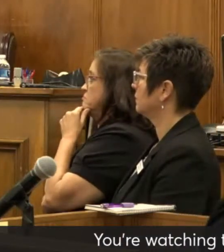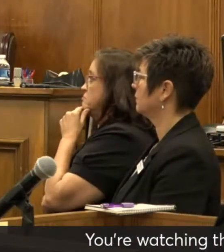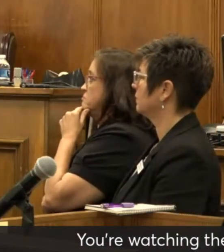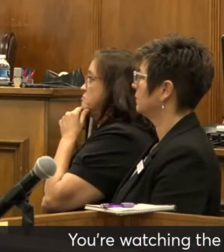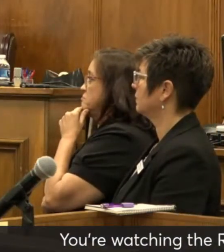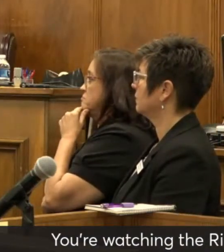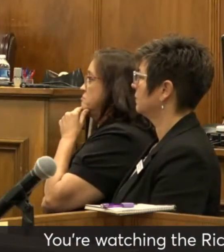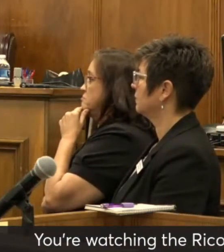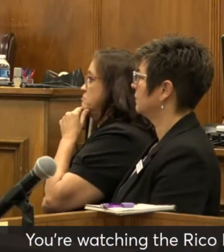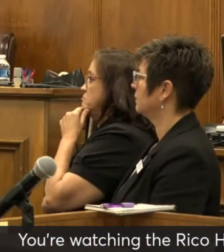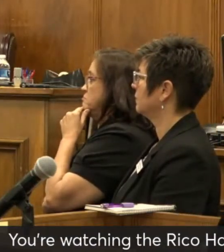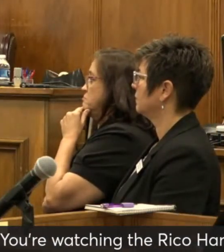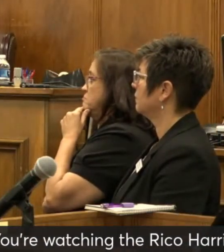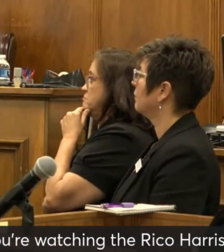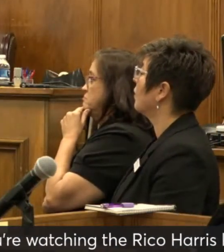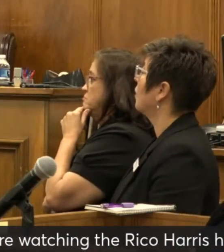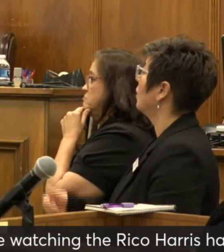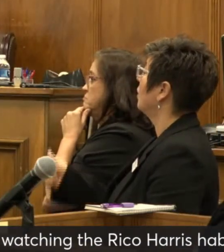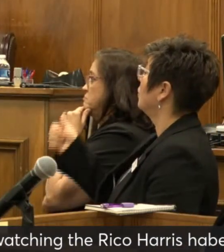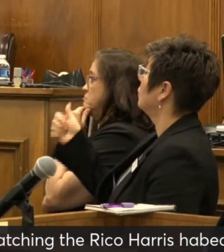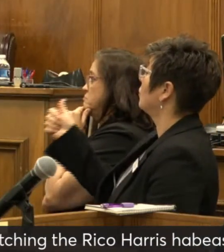Did you ever speak with Tom Ford?